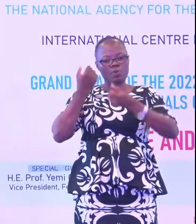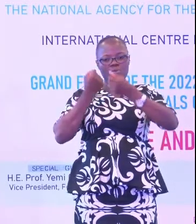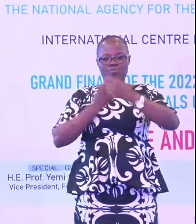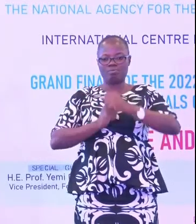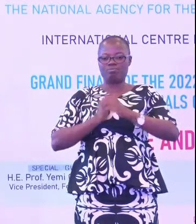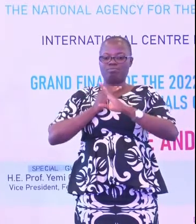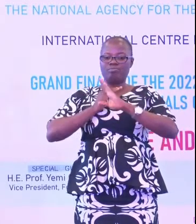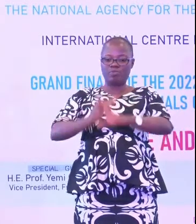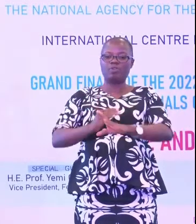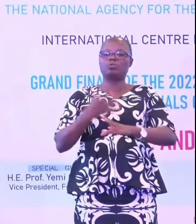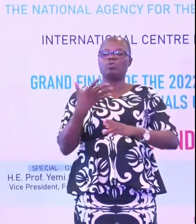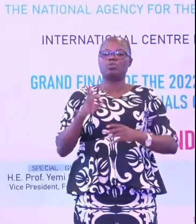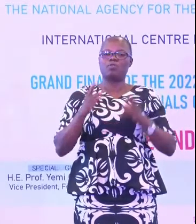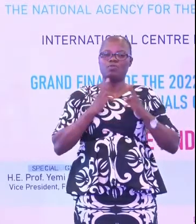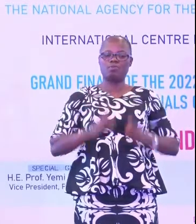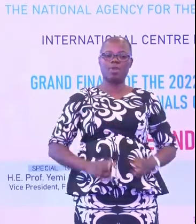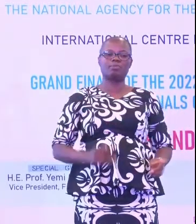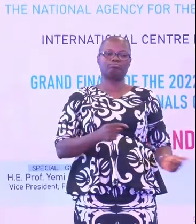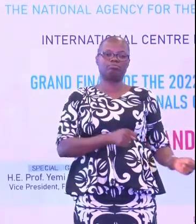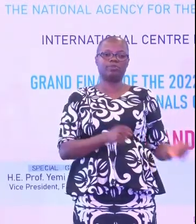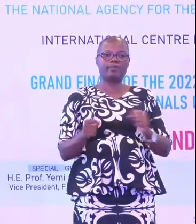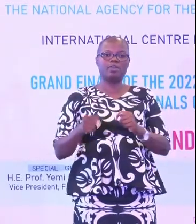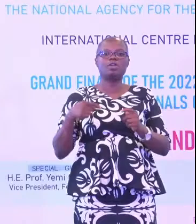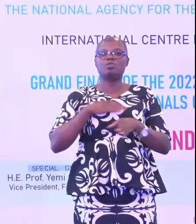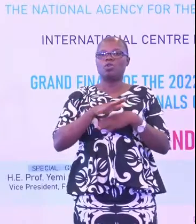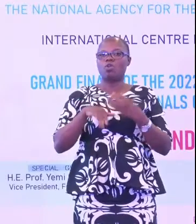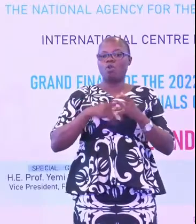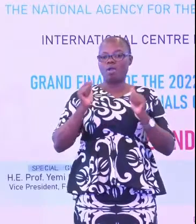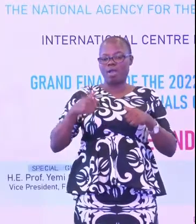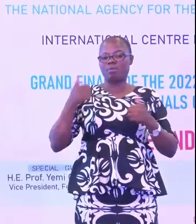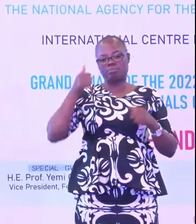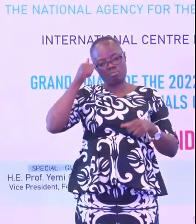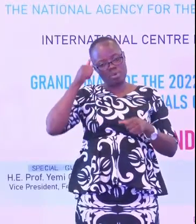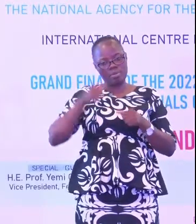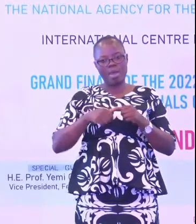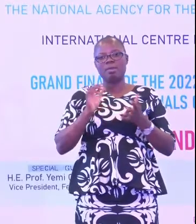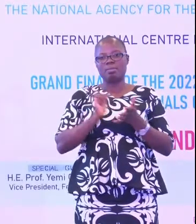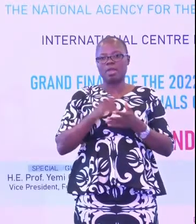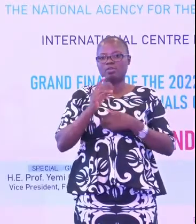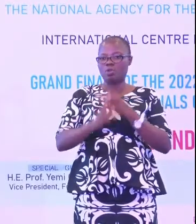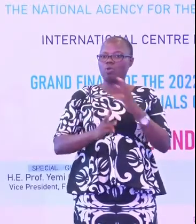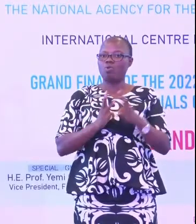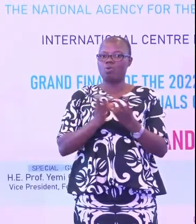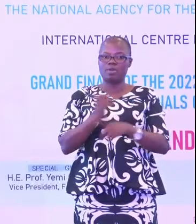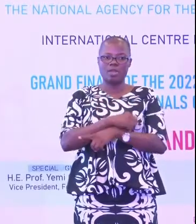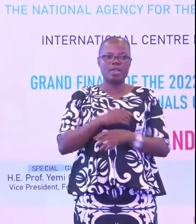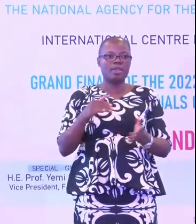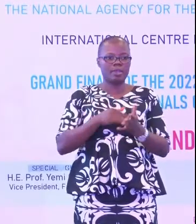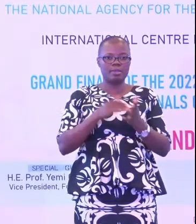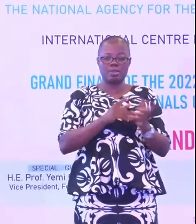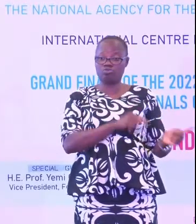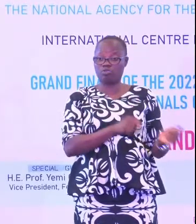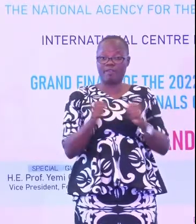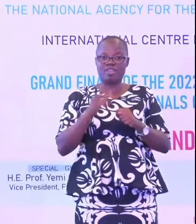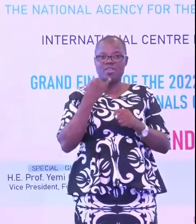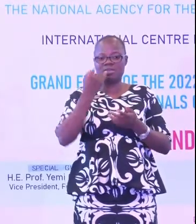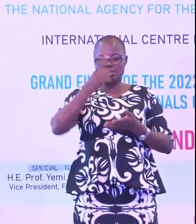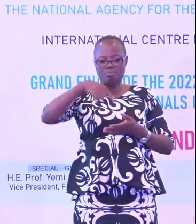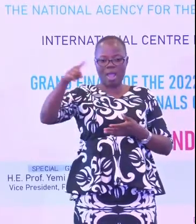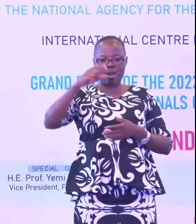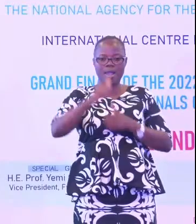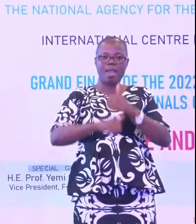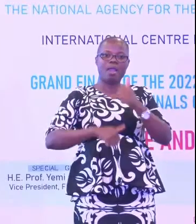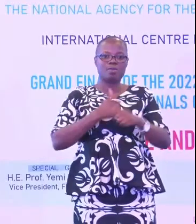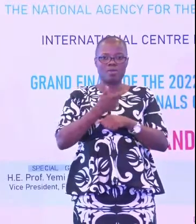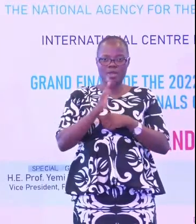trafficking. We all can recall that the World Day Against Trafficking is marked annually